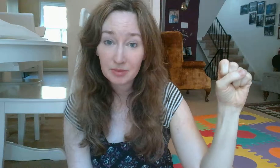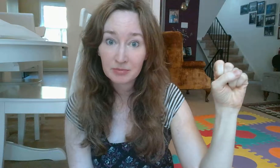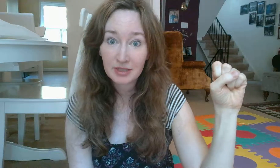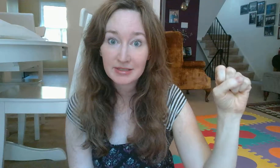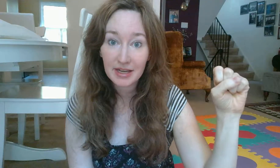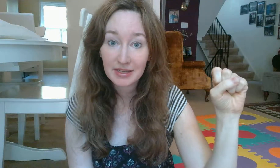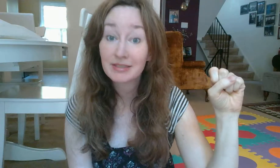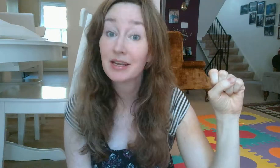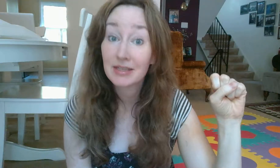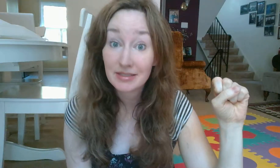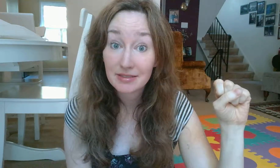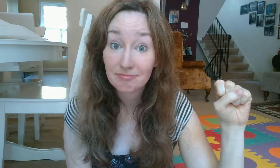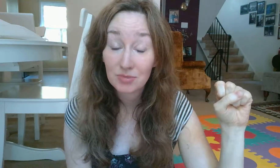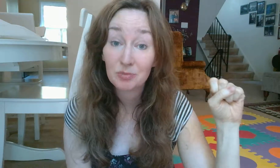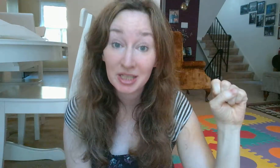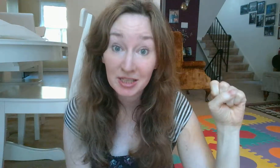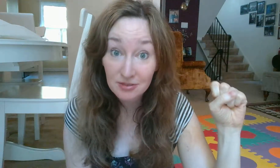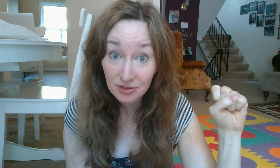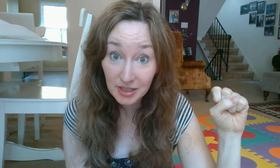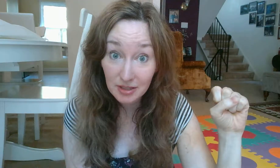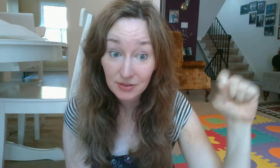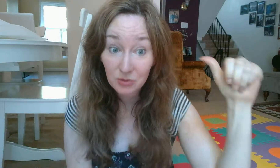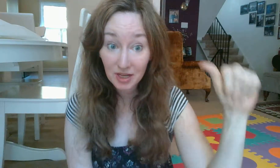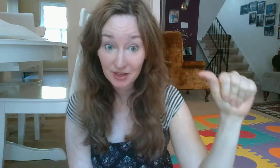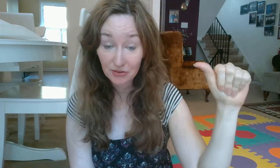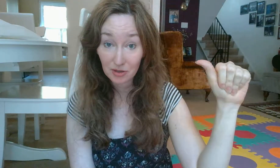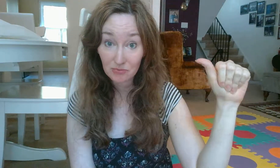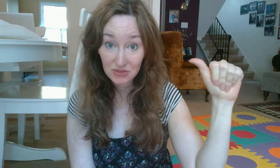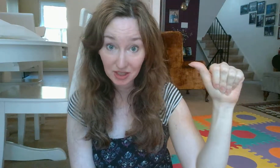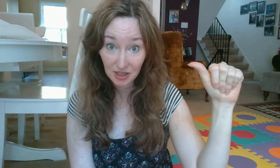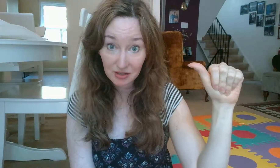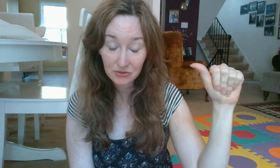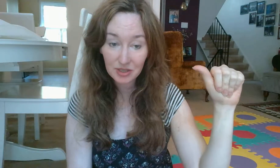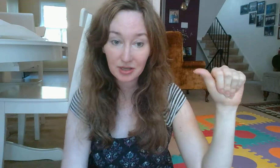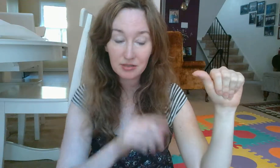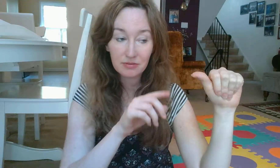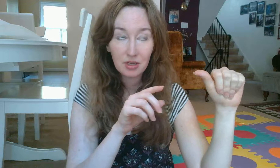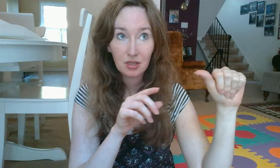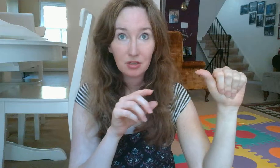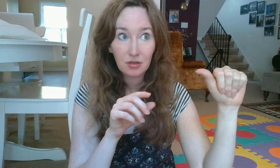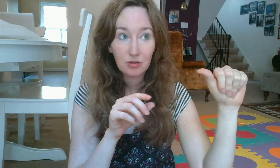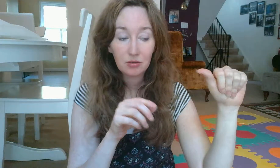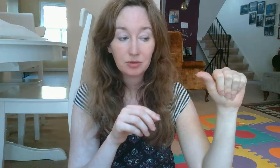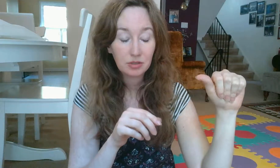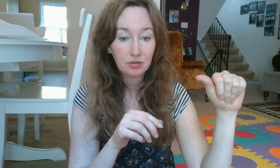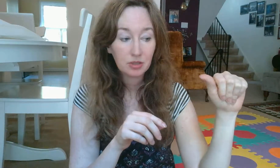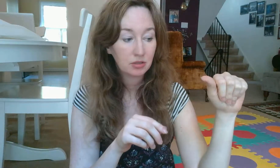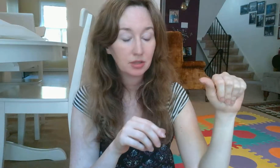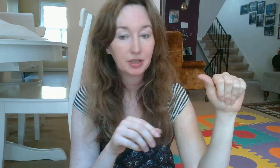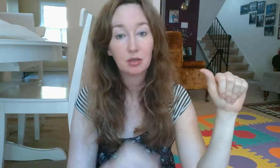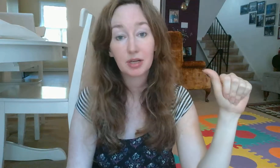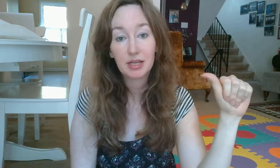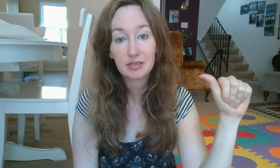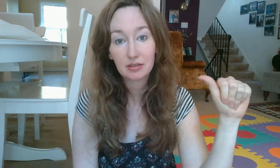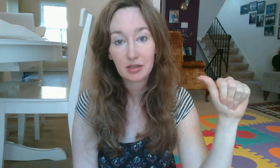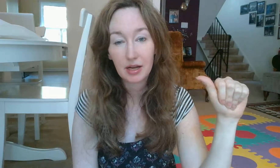in because that is an S. You're making a different letter if you don't have that thumb sticking out. So think kind of when you look at a lowercase letter